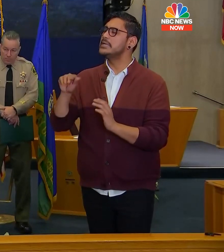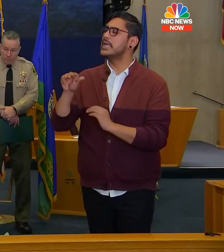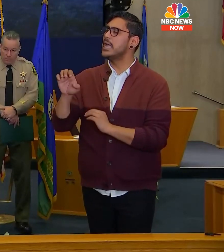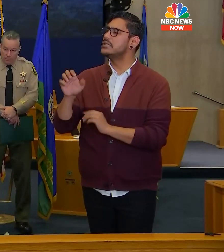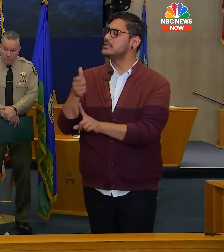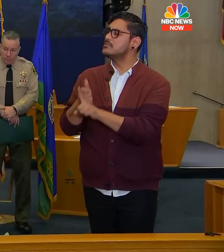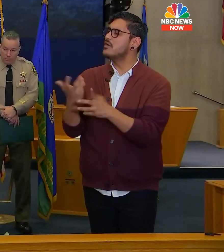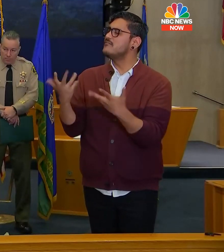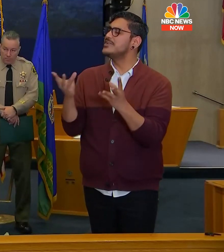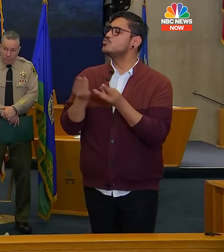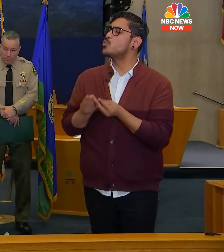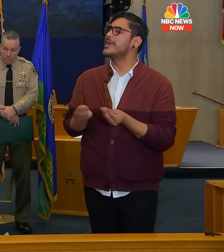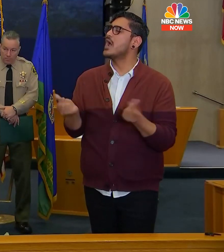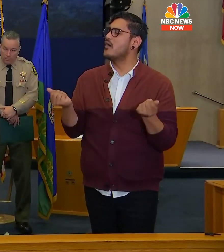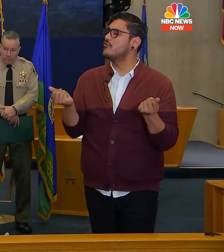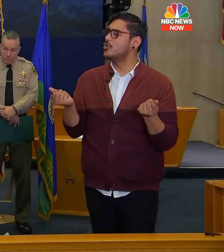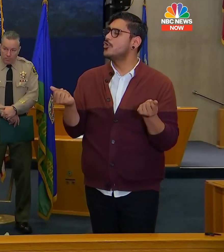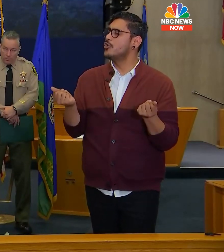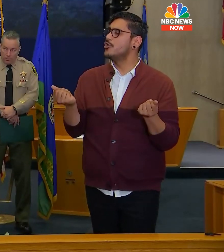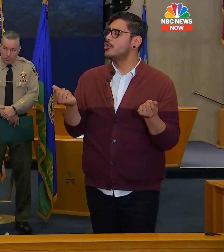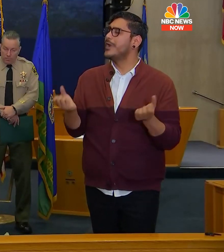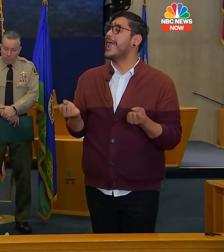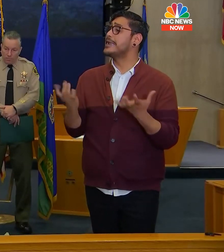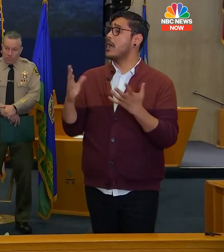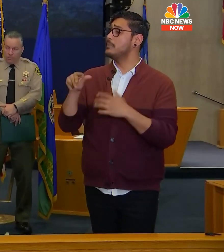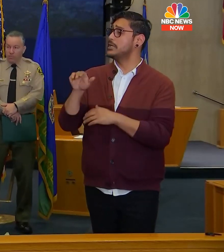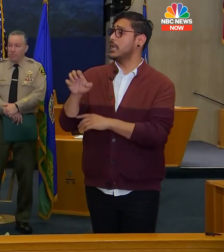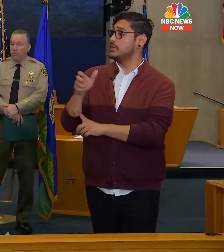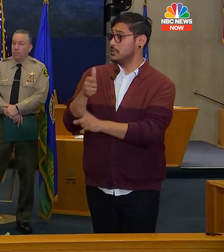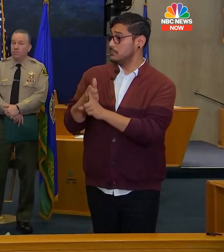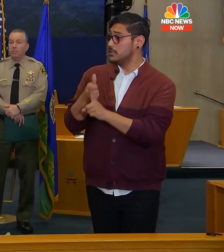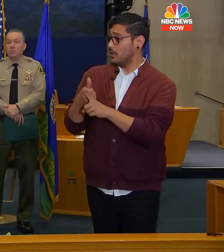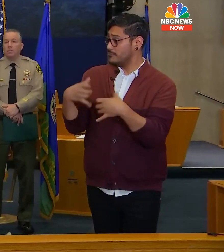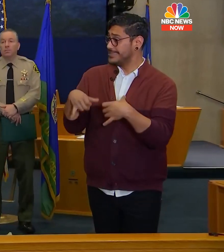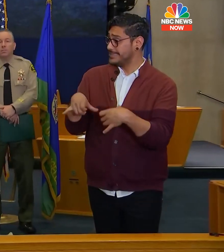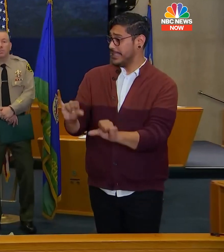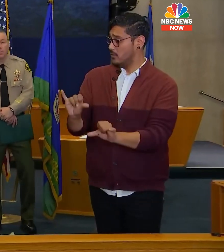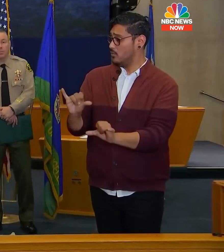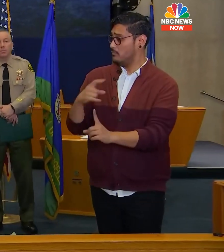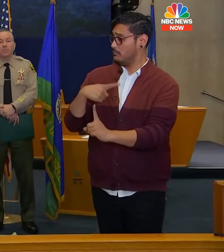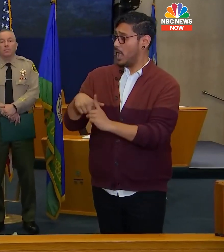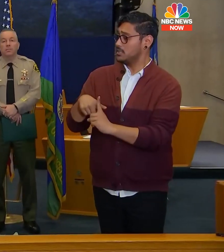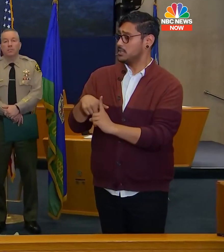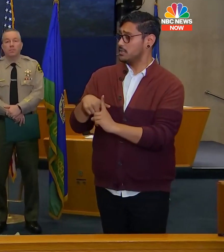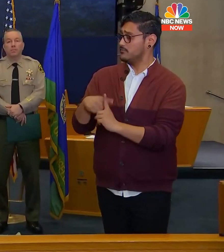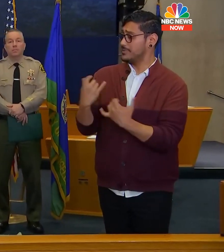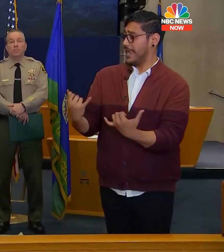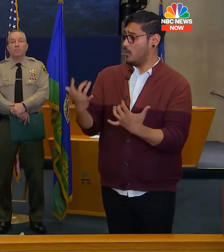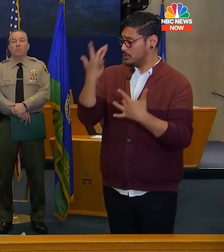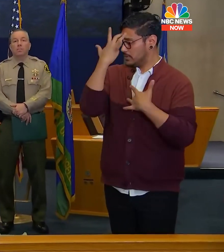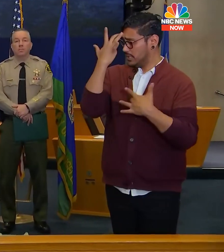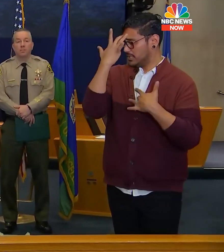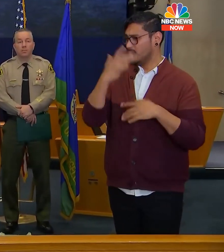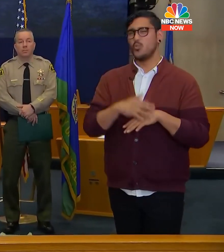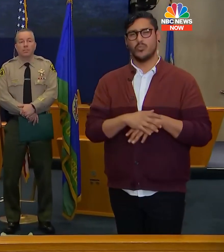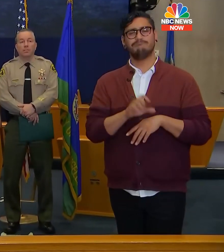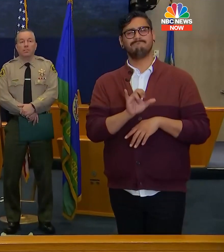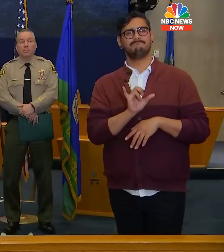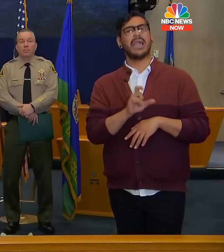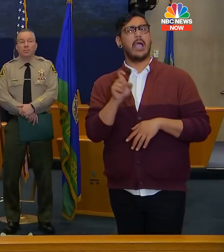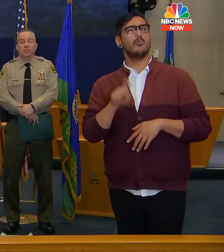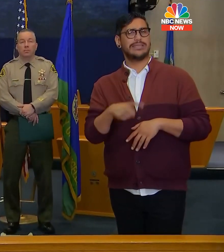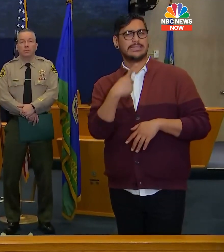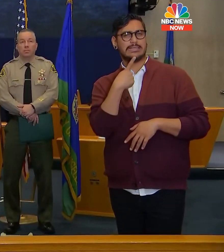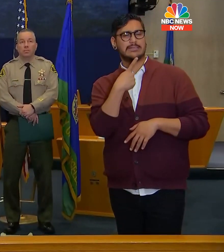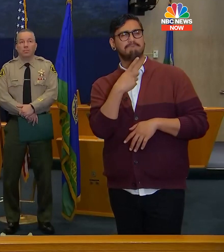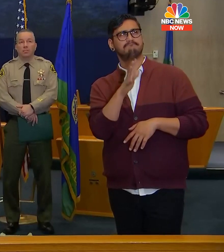have already recovered and how many cases are currently patients in the hospital now? I'd have to get back to you with the number on how